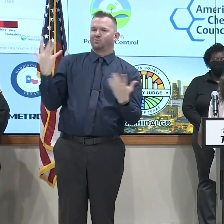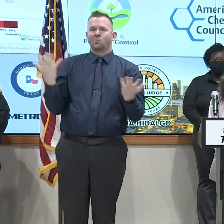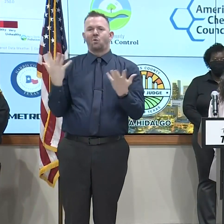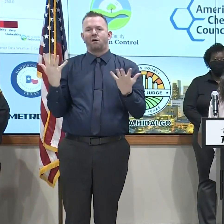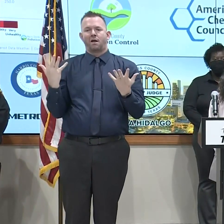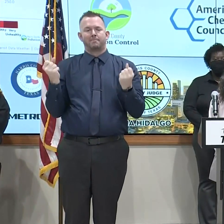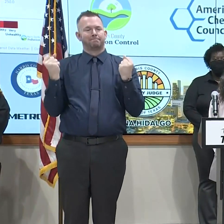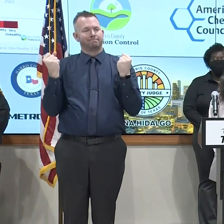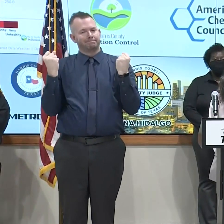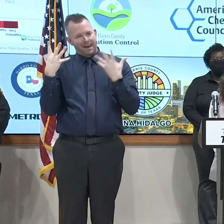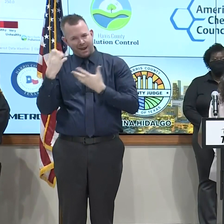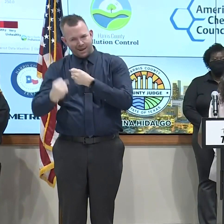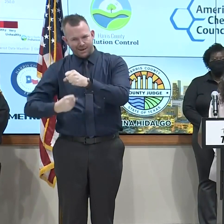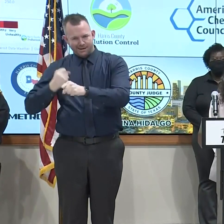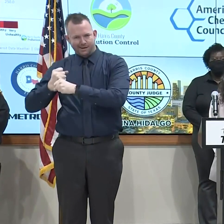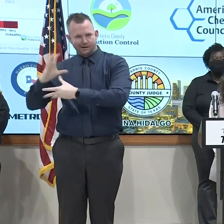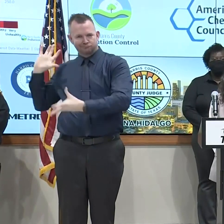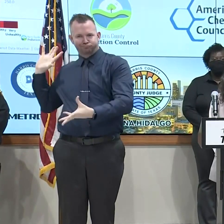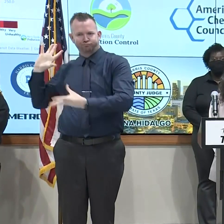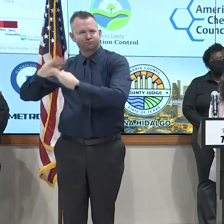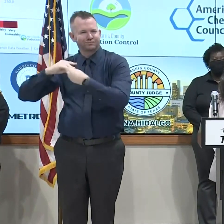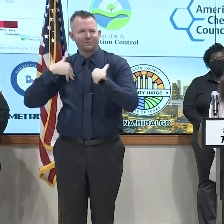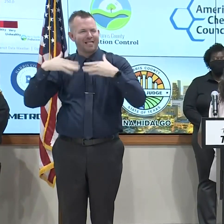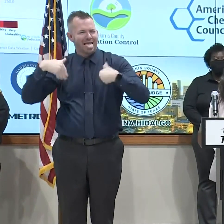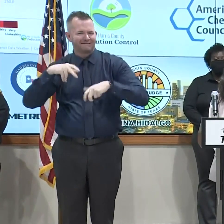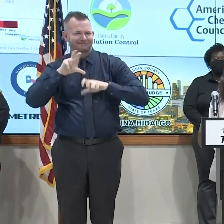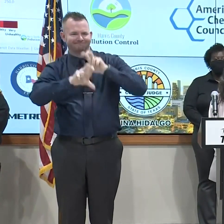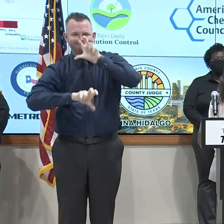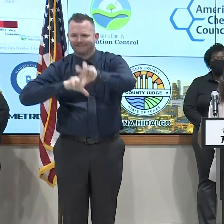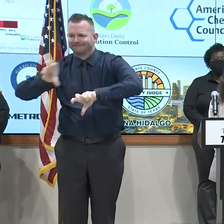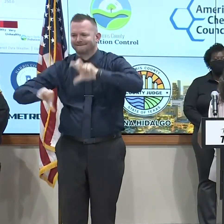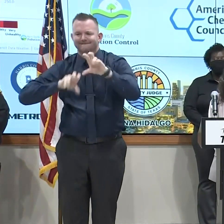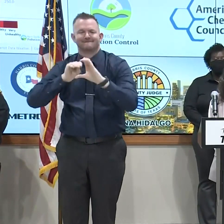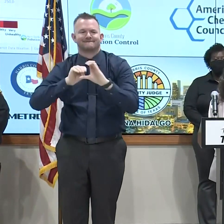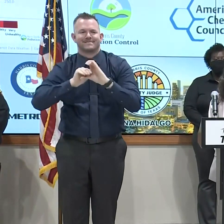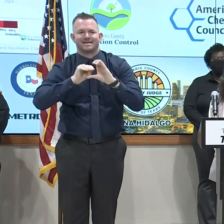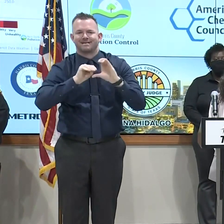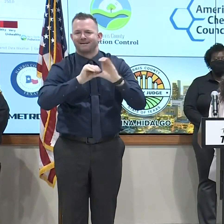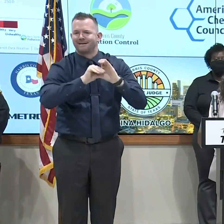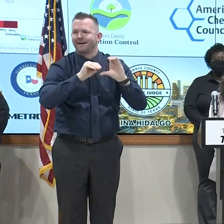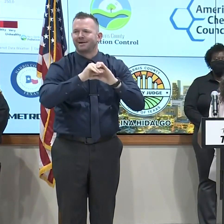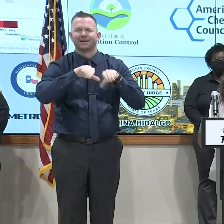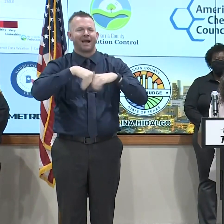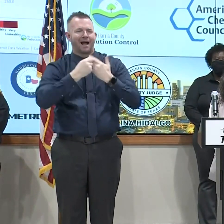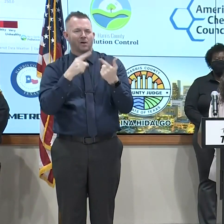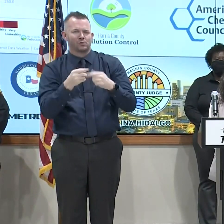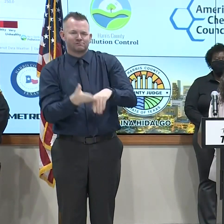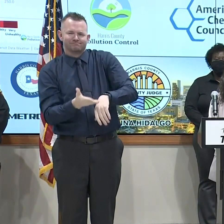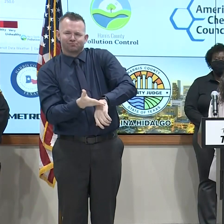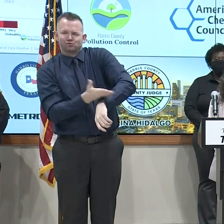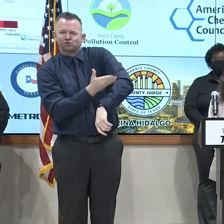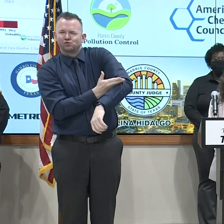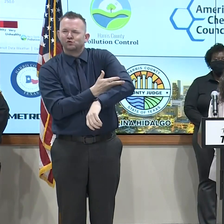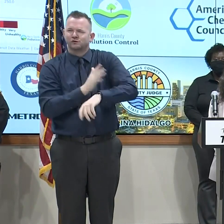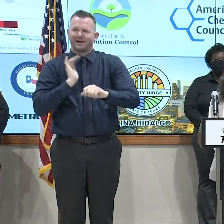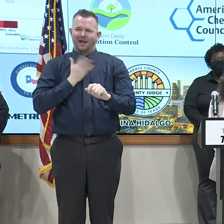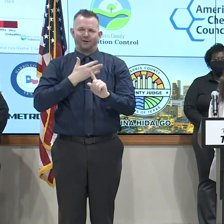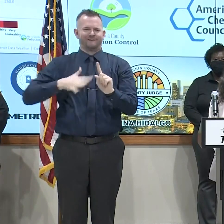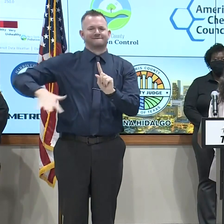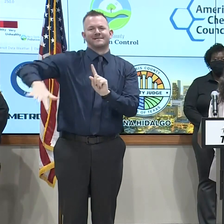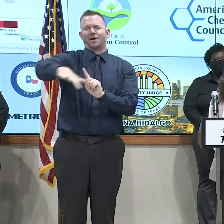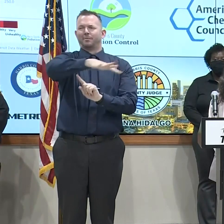and neglect that Harris County has faced when it comes to monitoring and to protecting our environment,